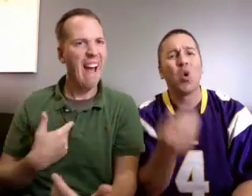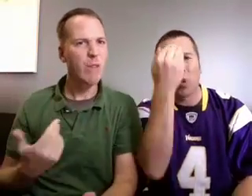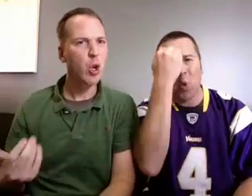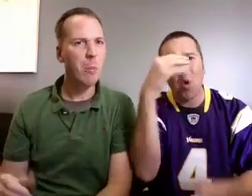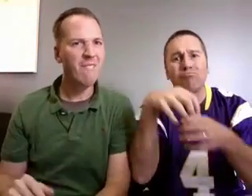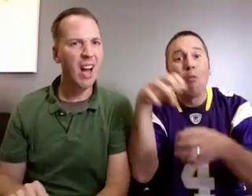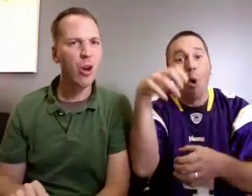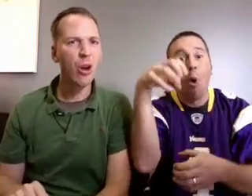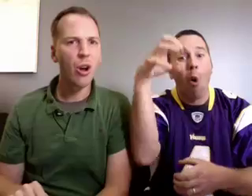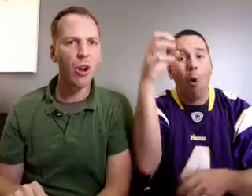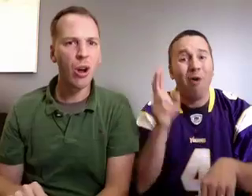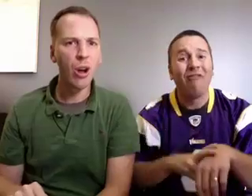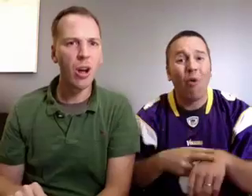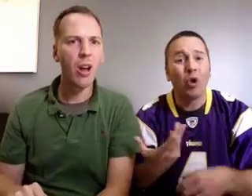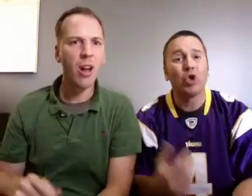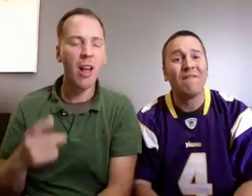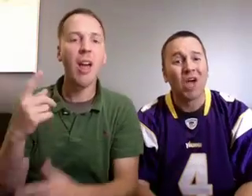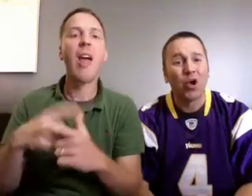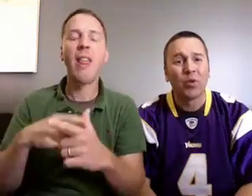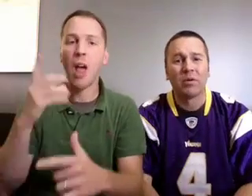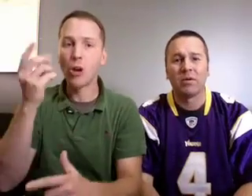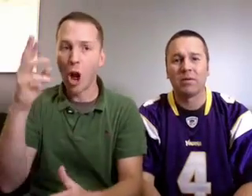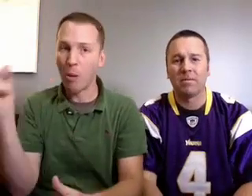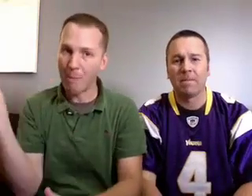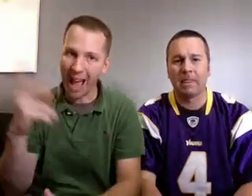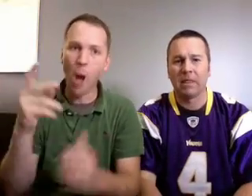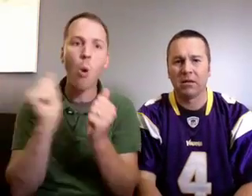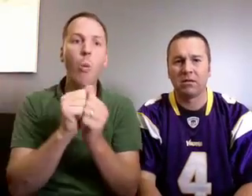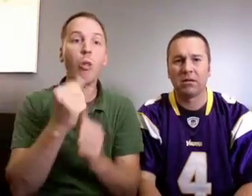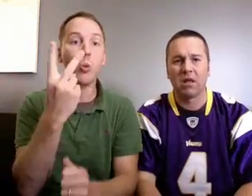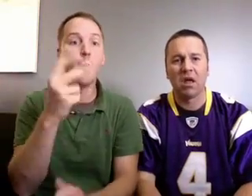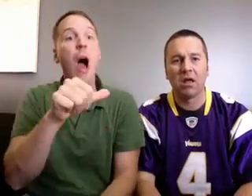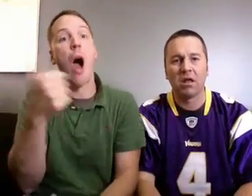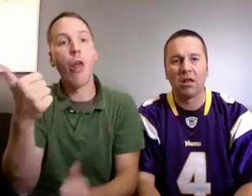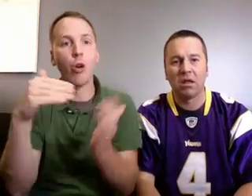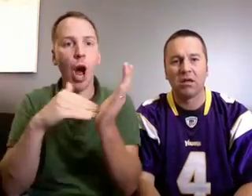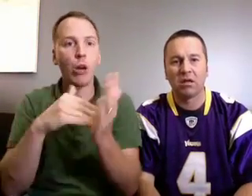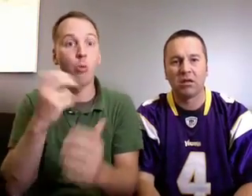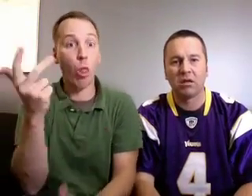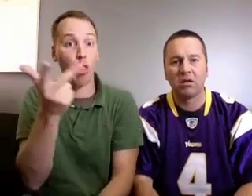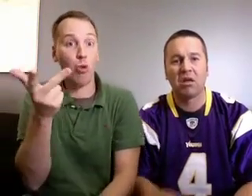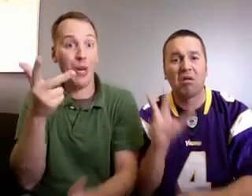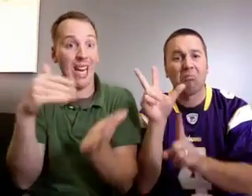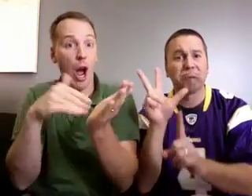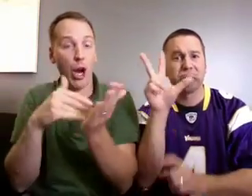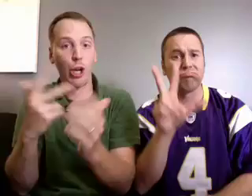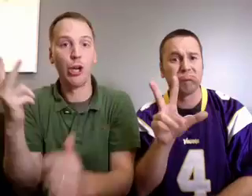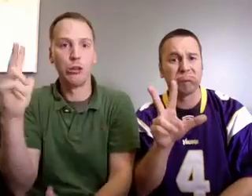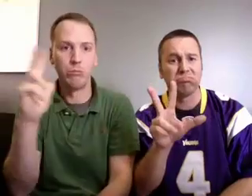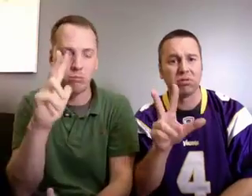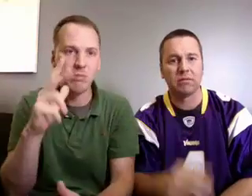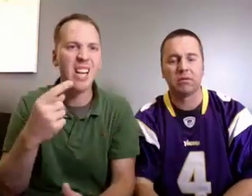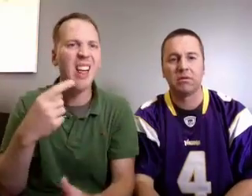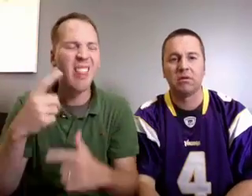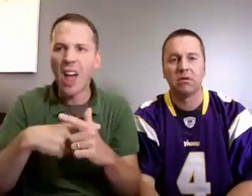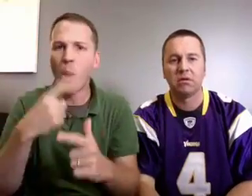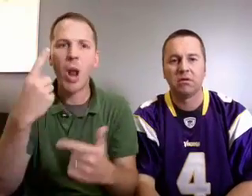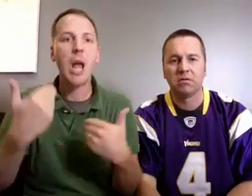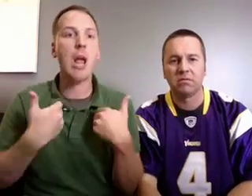told you, we cube told of him. fire. I said, We "Yeah, have you know the smoke that comes out of it, the cube Yeah. of fire." Yeah, and the doctor came up with 2 other doctors, so there was 3 doctors in, and all